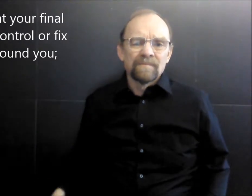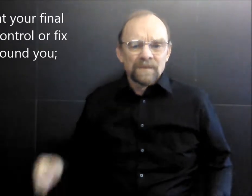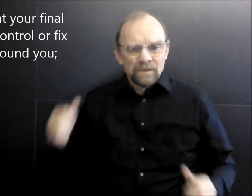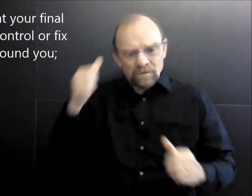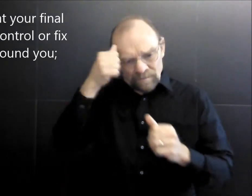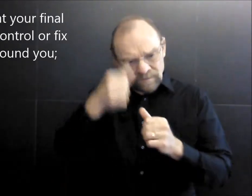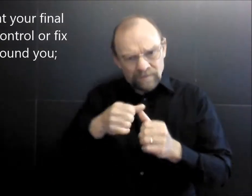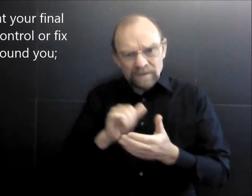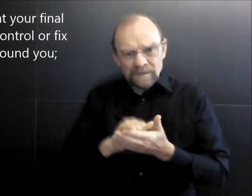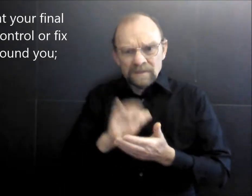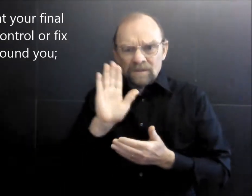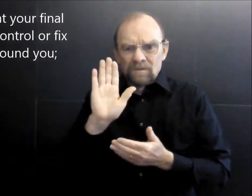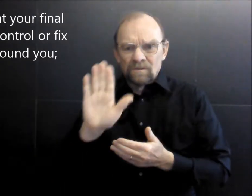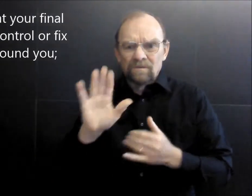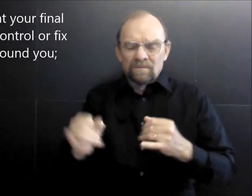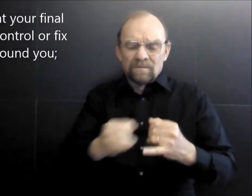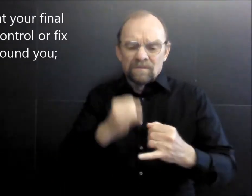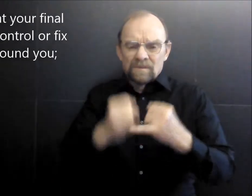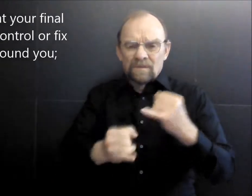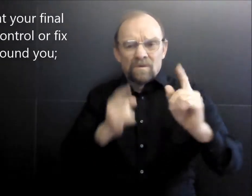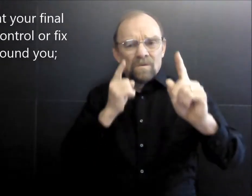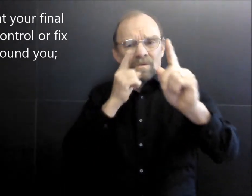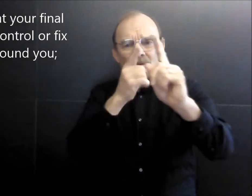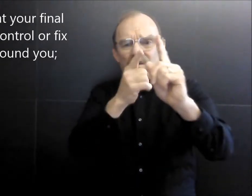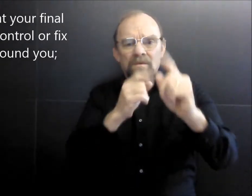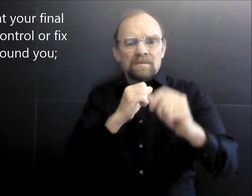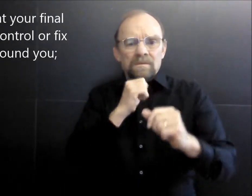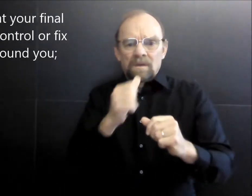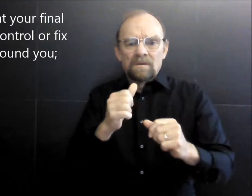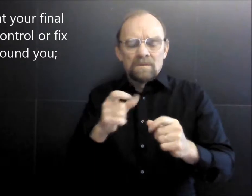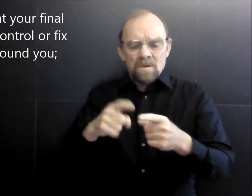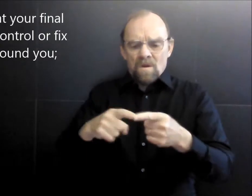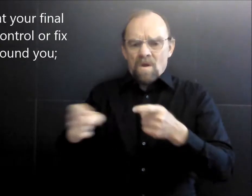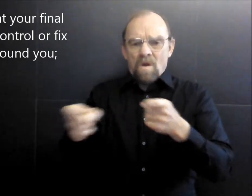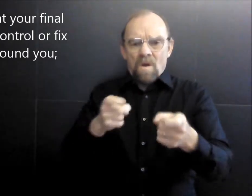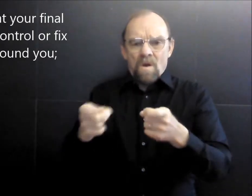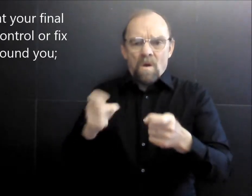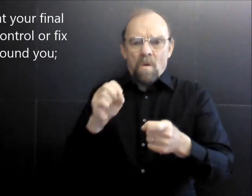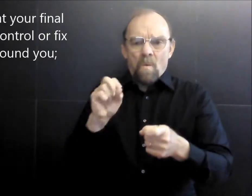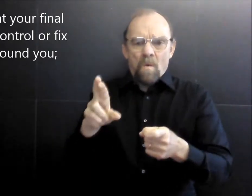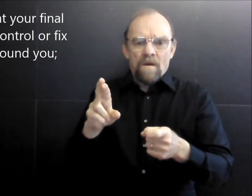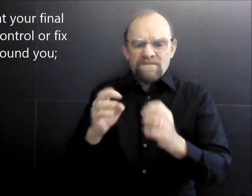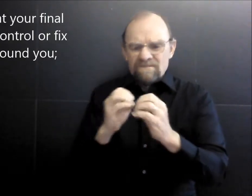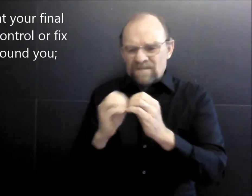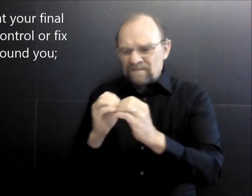Remember that your final goal is not to control or fix everything around you